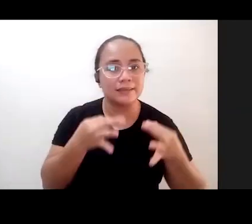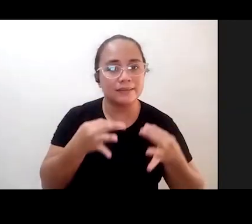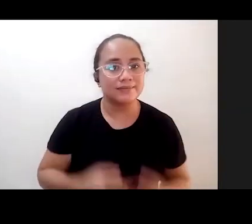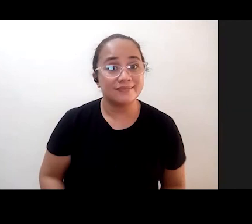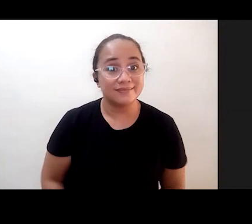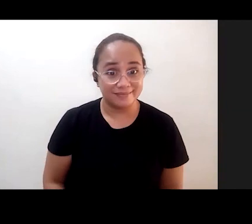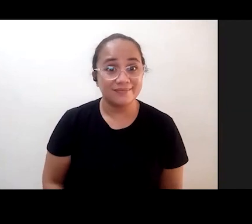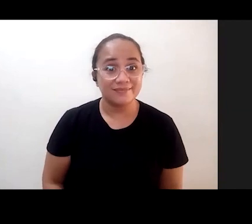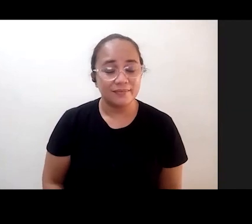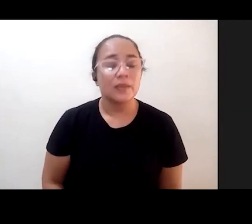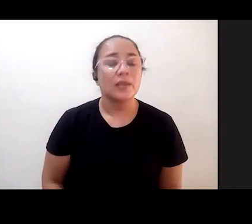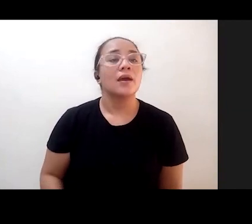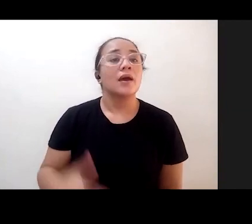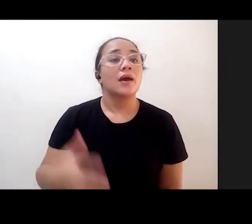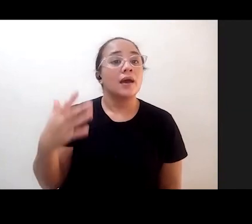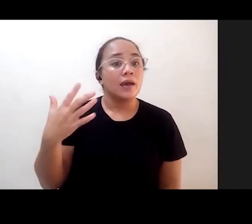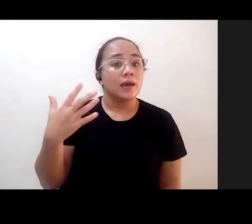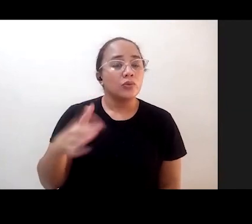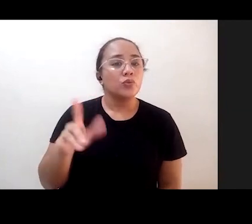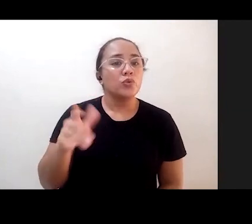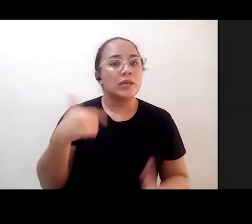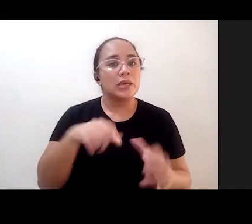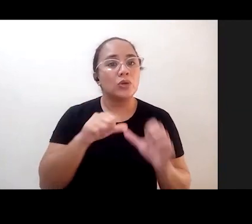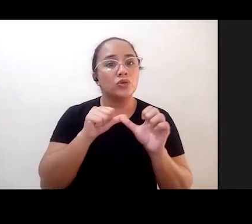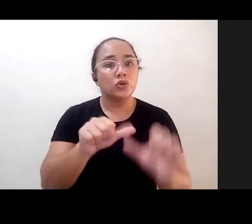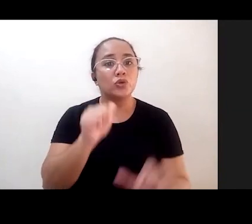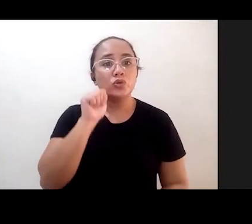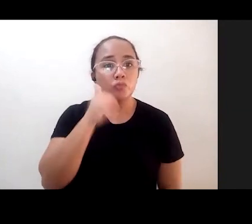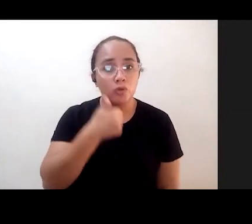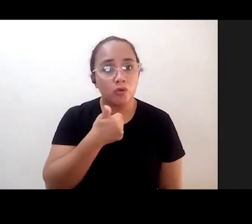Then we'll continue tomorrow.